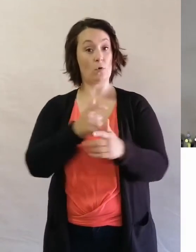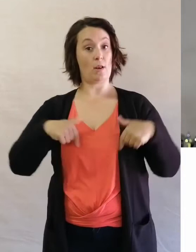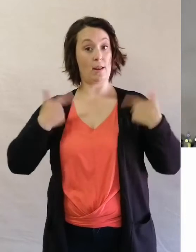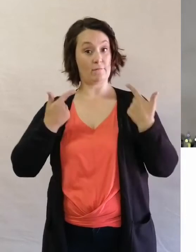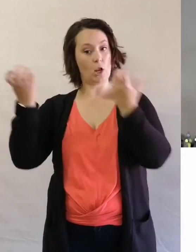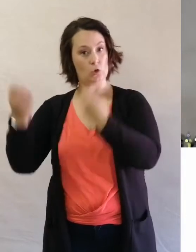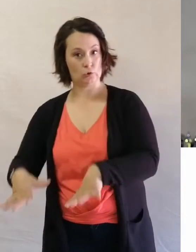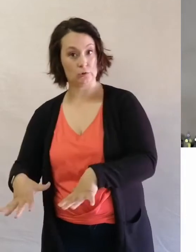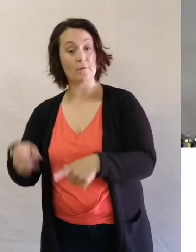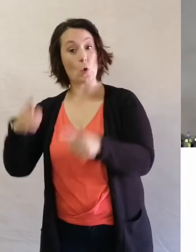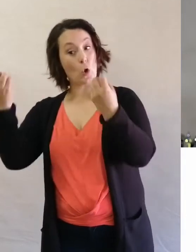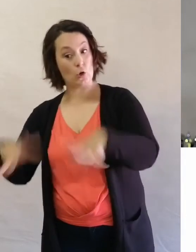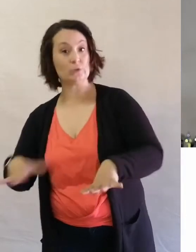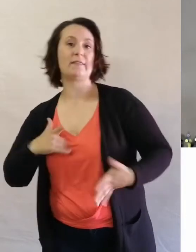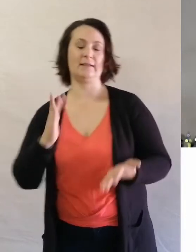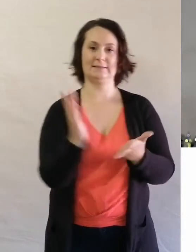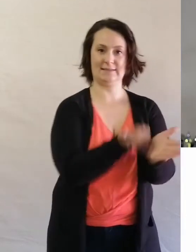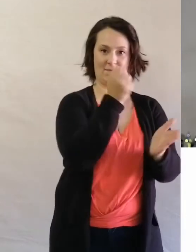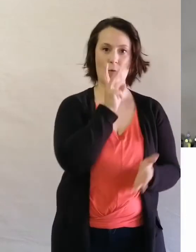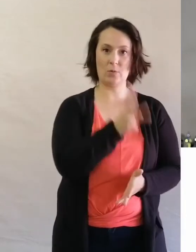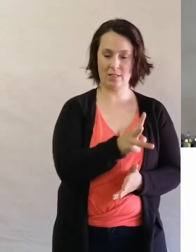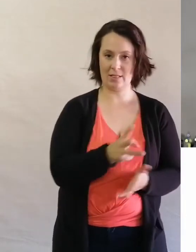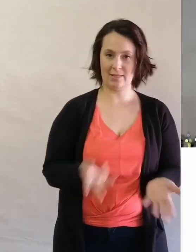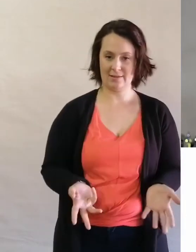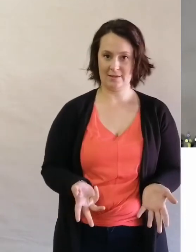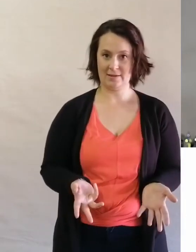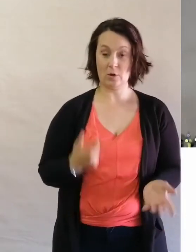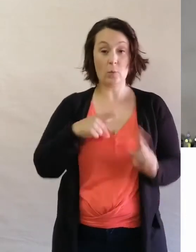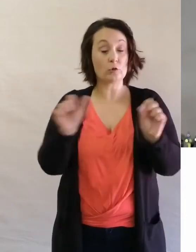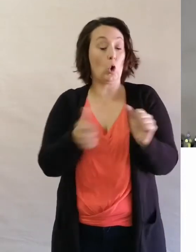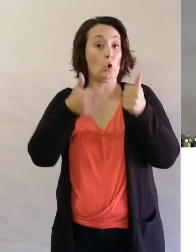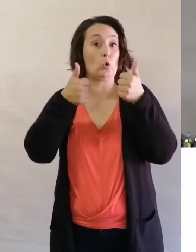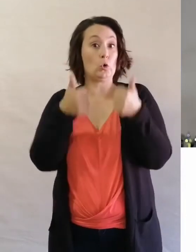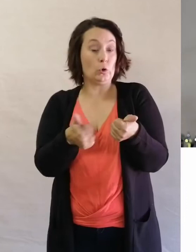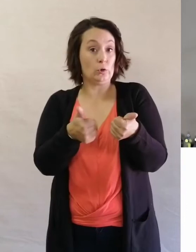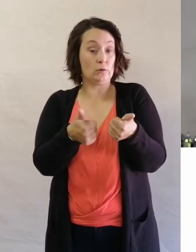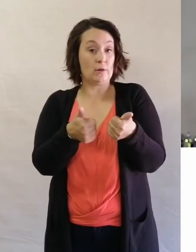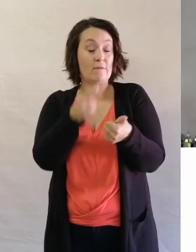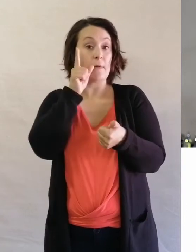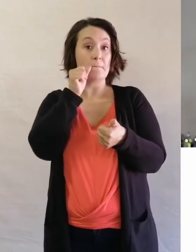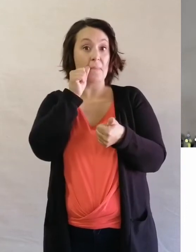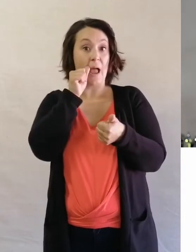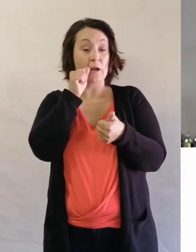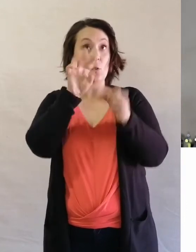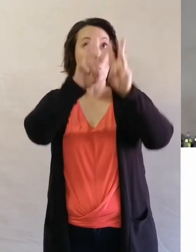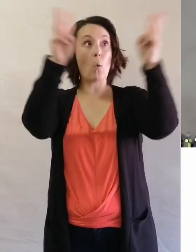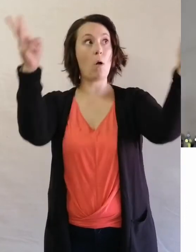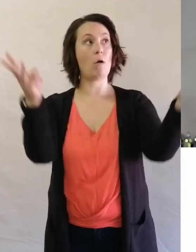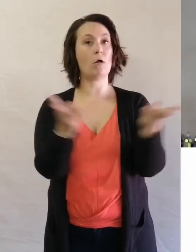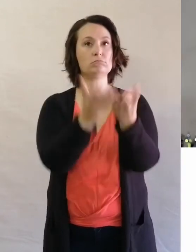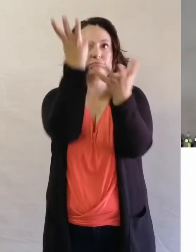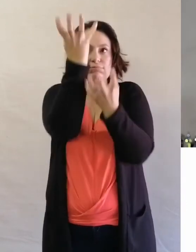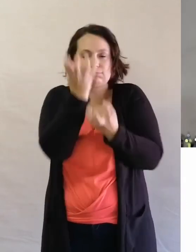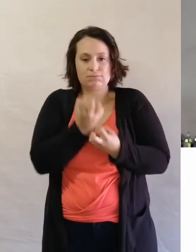will save it. What good is it if a man gains the whole world yet forfeits